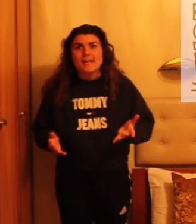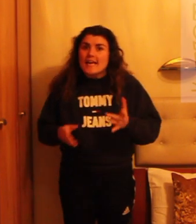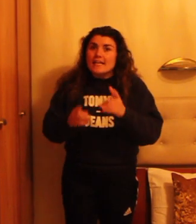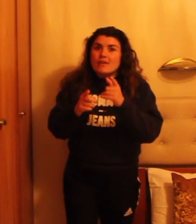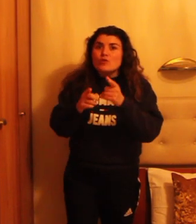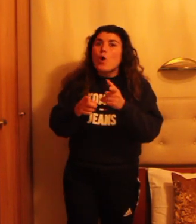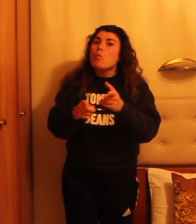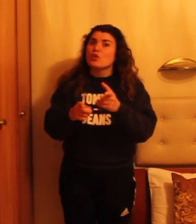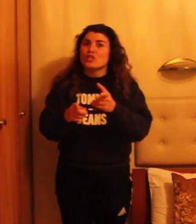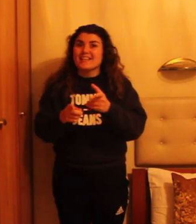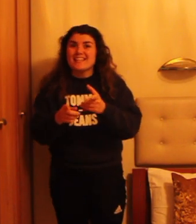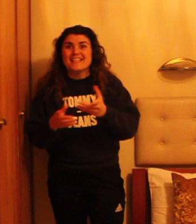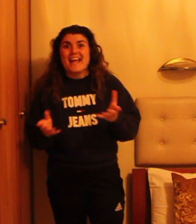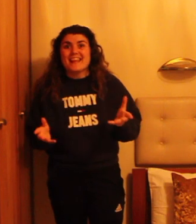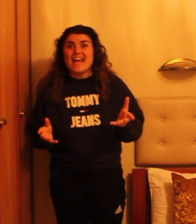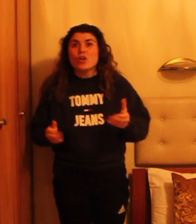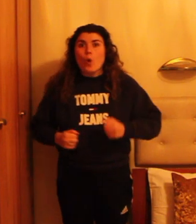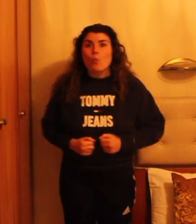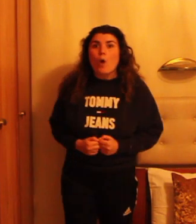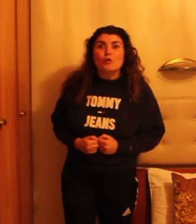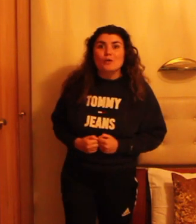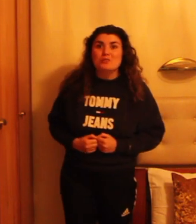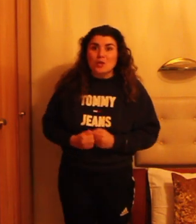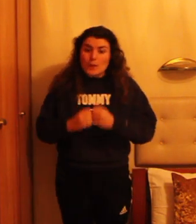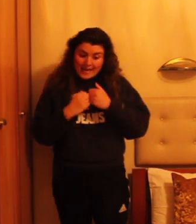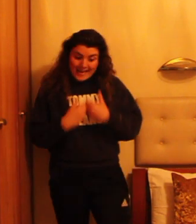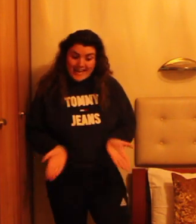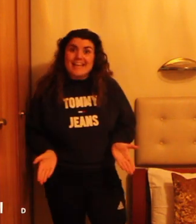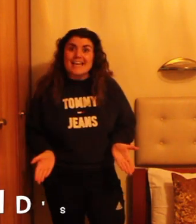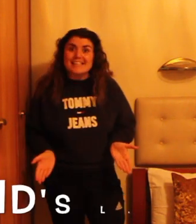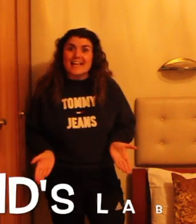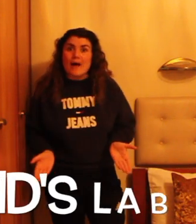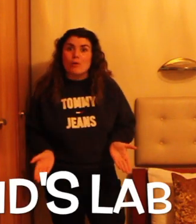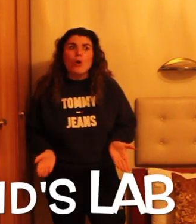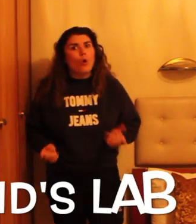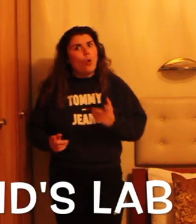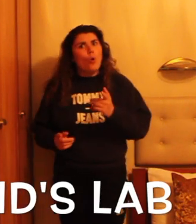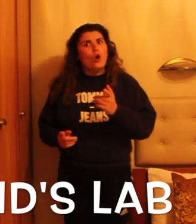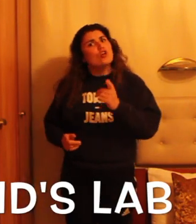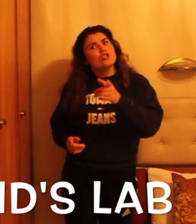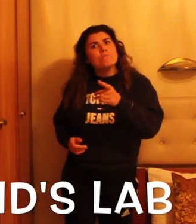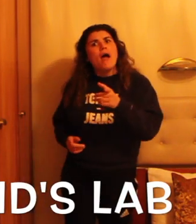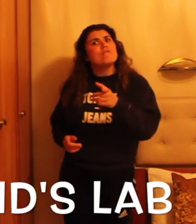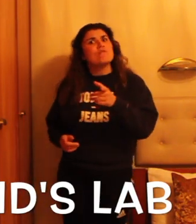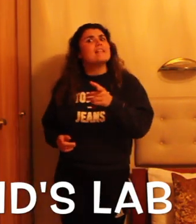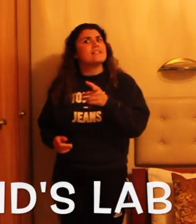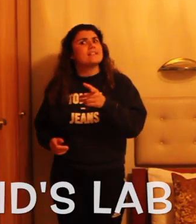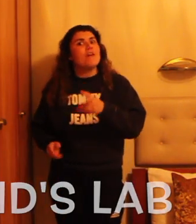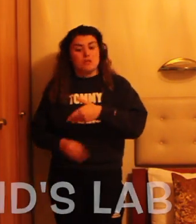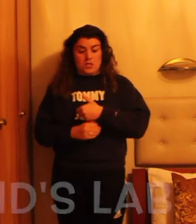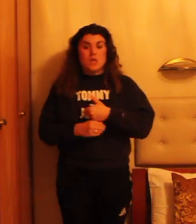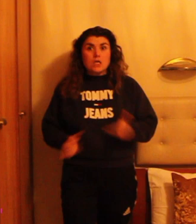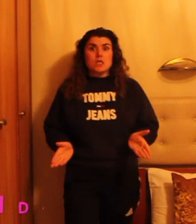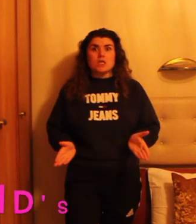And if you are watching this, then welcome to Kids Lab! Or you might have already discovered Kids